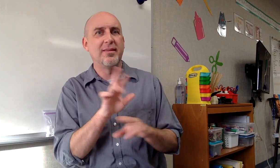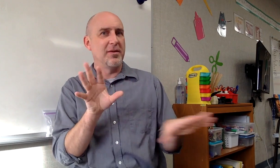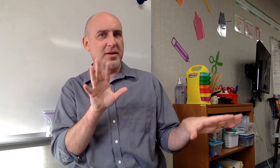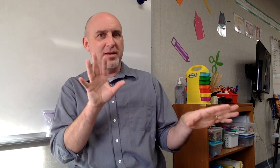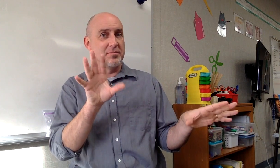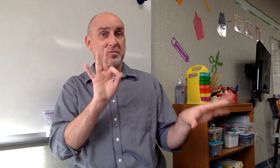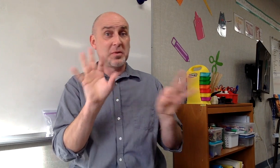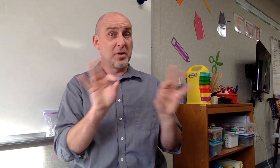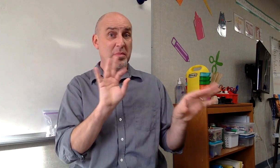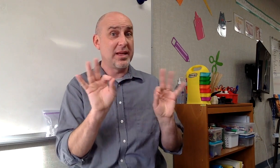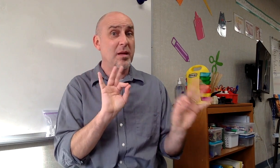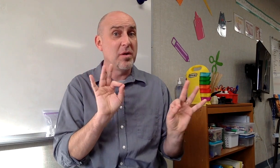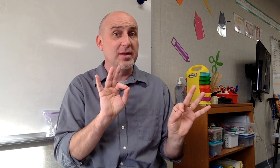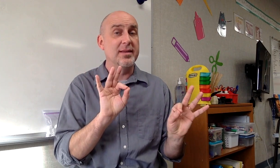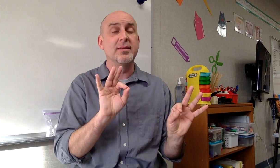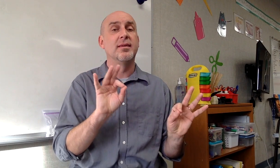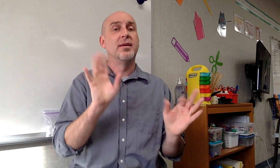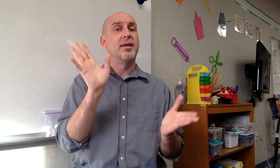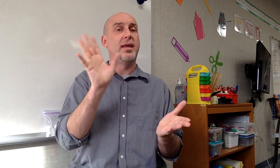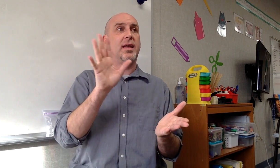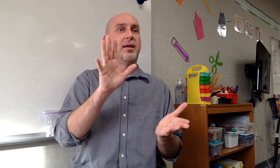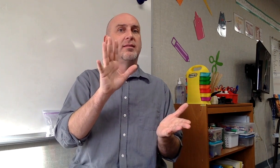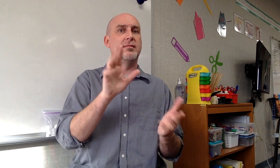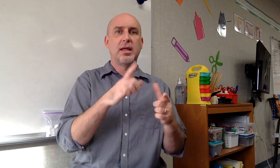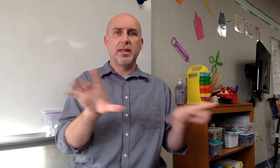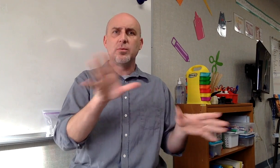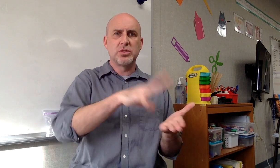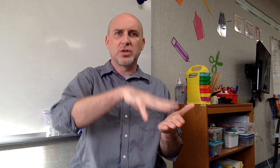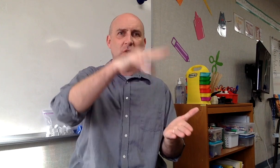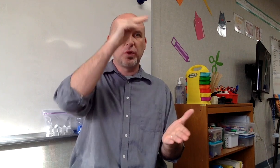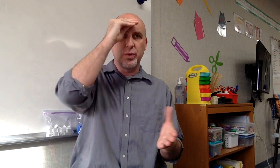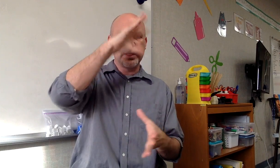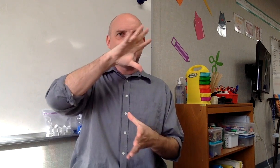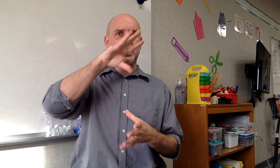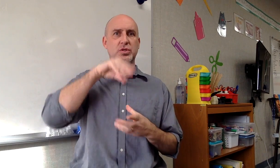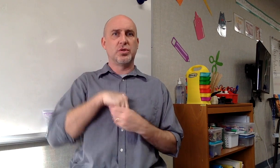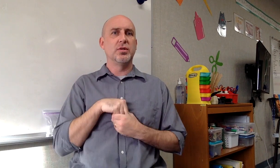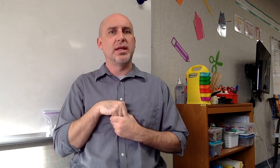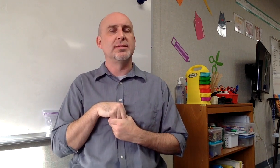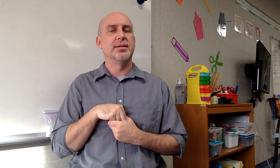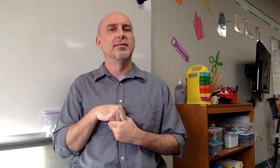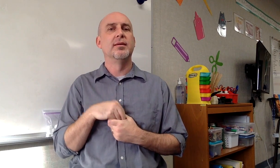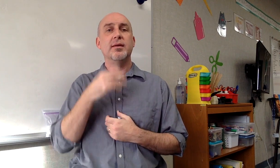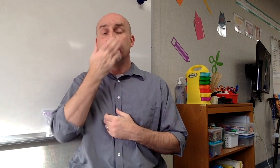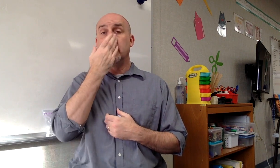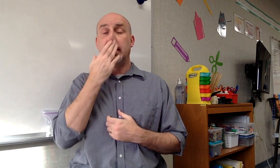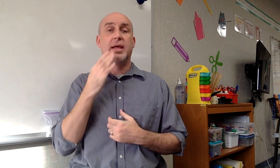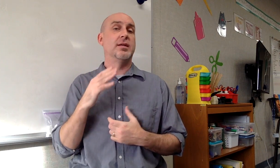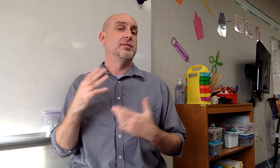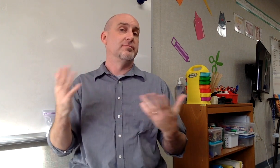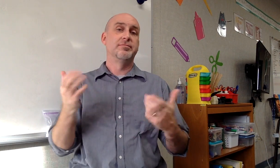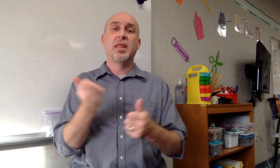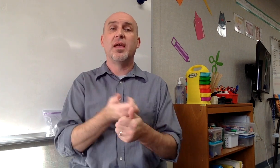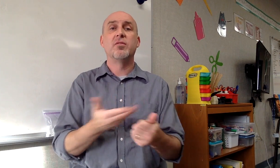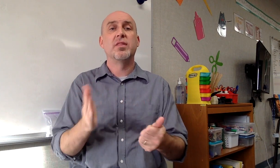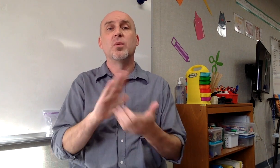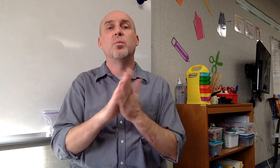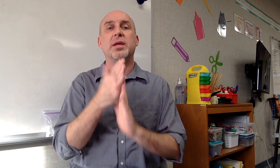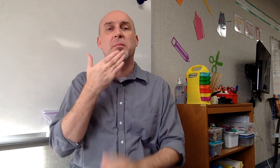they're gonna pick up on it, and that language, they're gonna learn it and internalize it, and everything will become